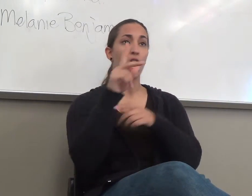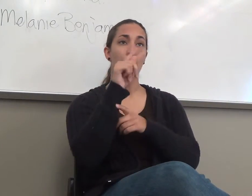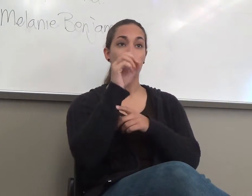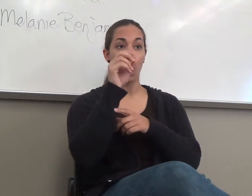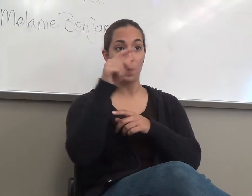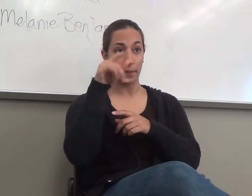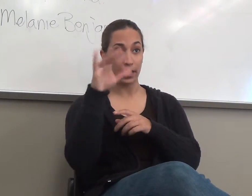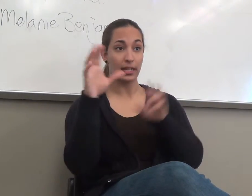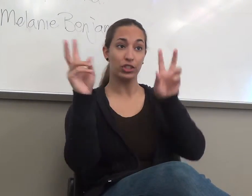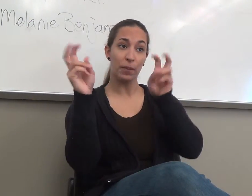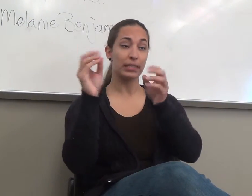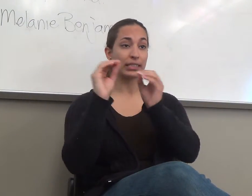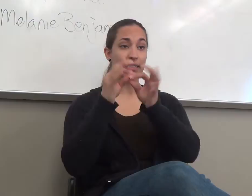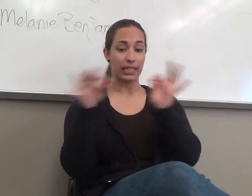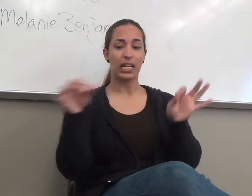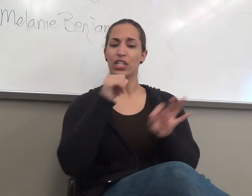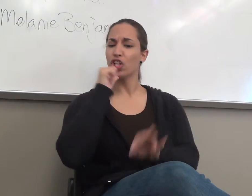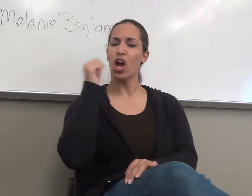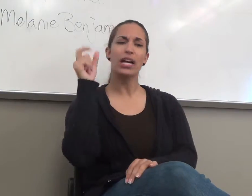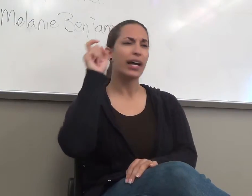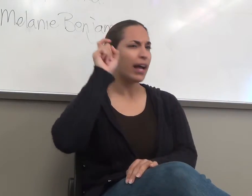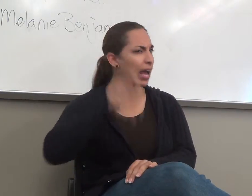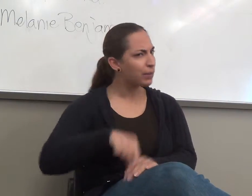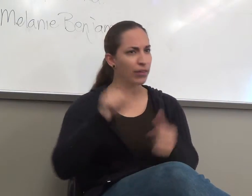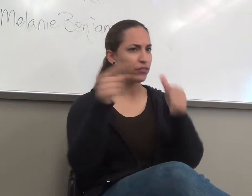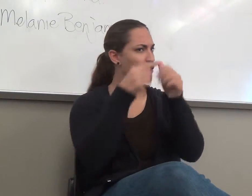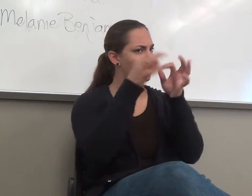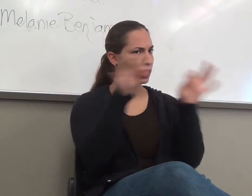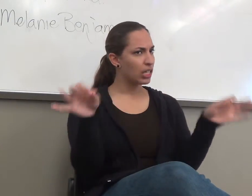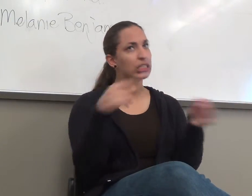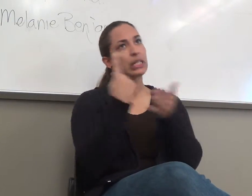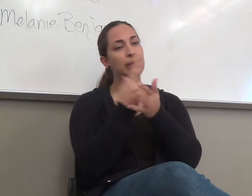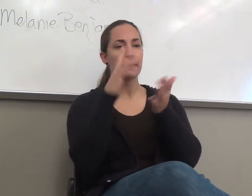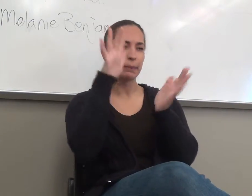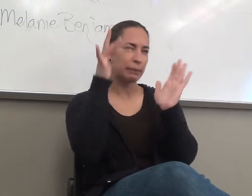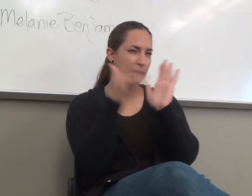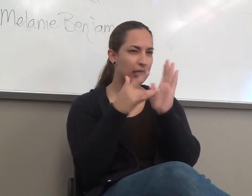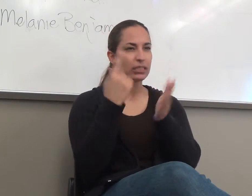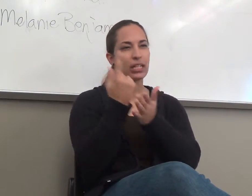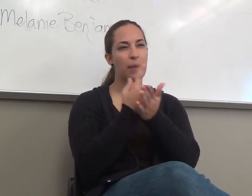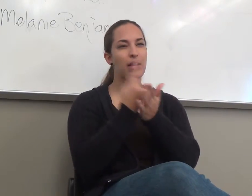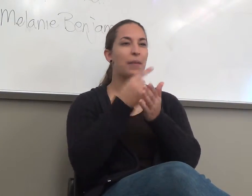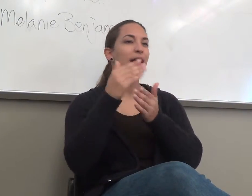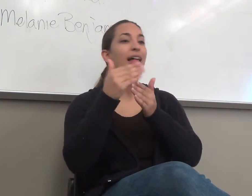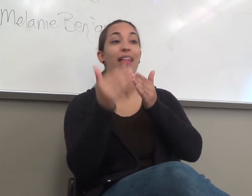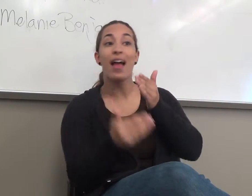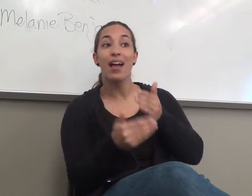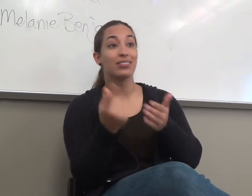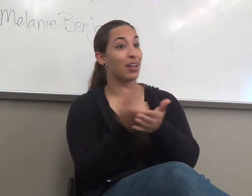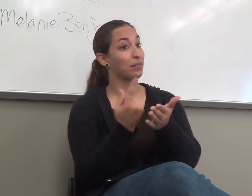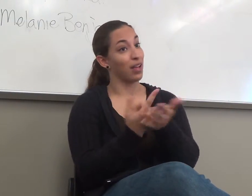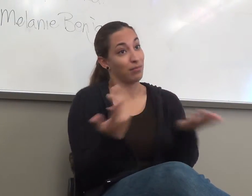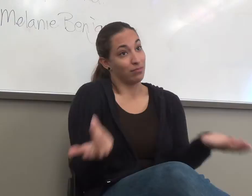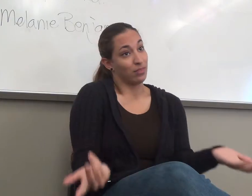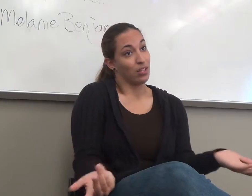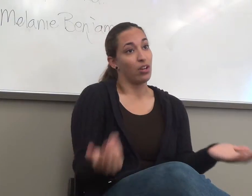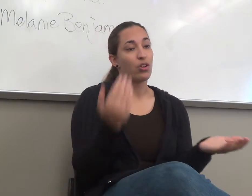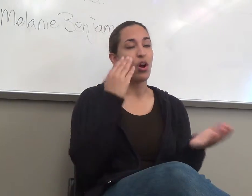necessarily always have to be the first sentence. Sometimes it's in the middle, sometimes it's at the end. But like I said, these first two paragraph assignments